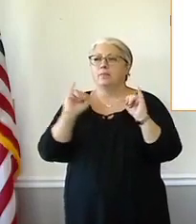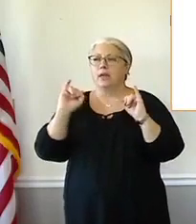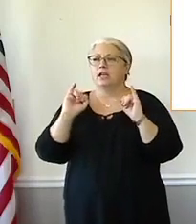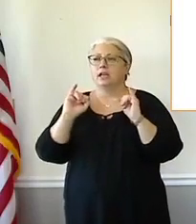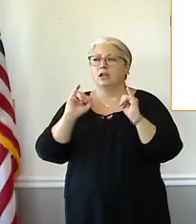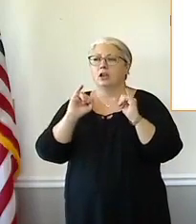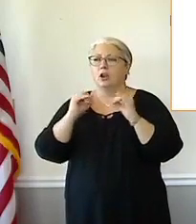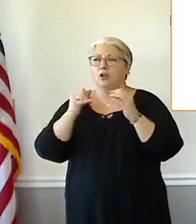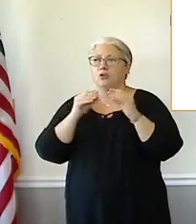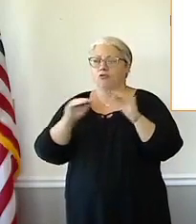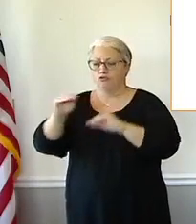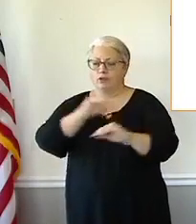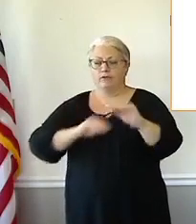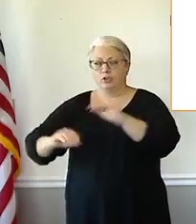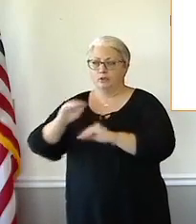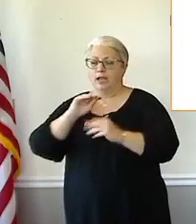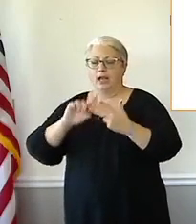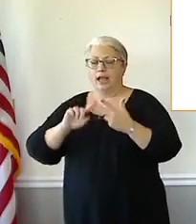an ethics reform package.